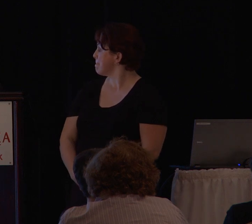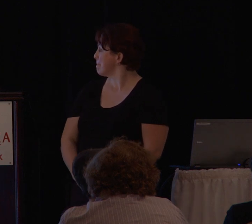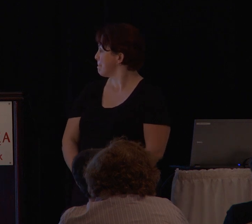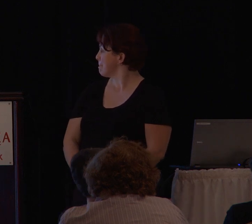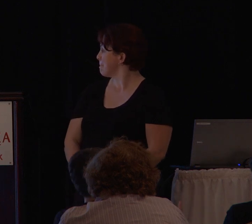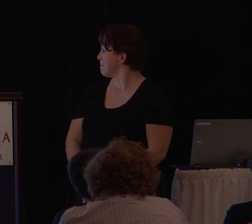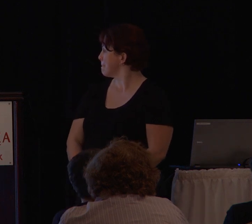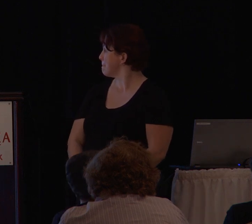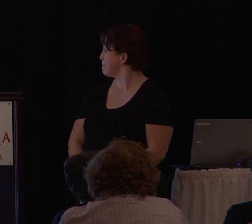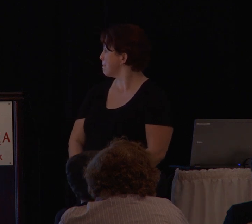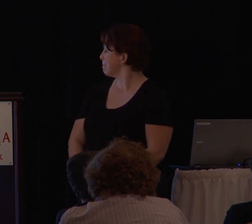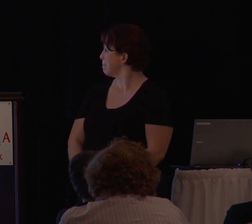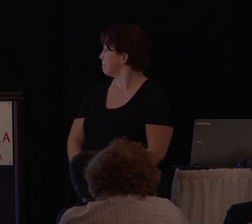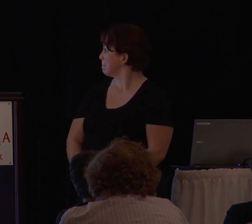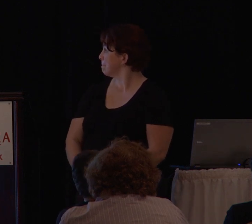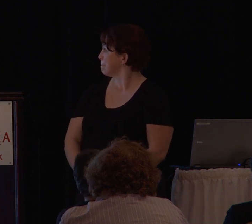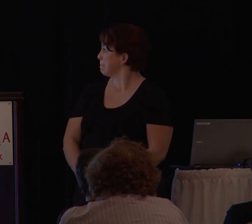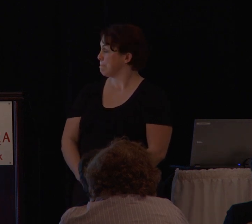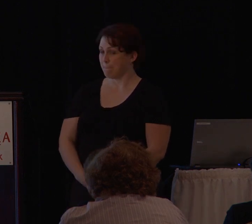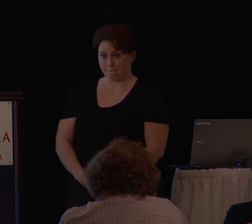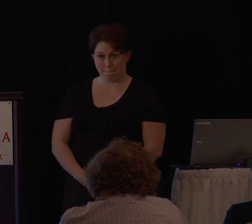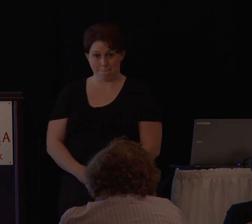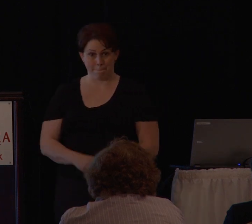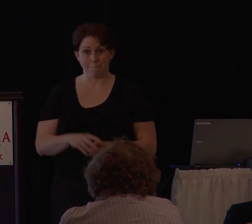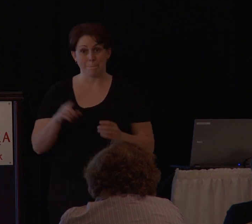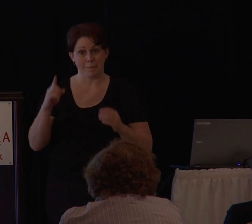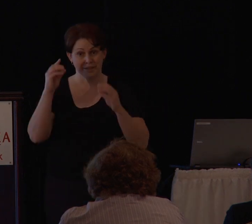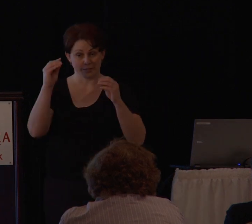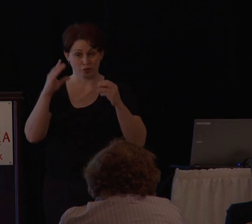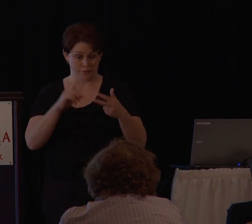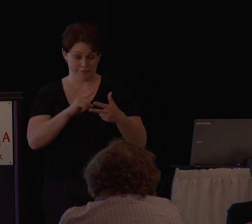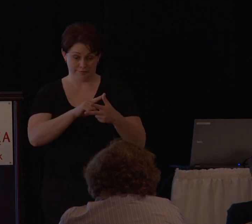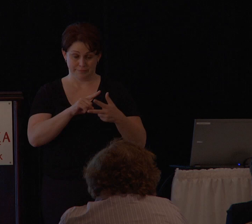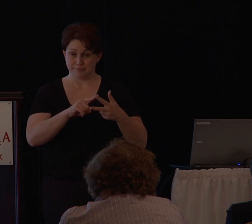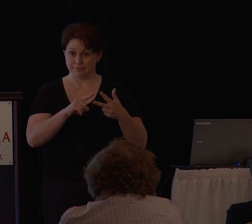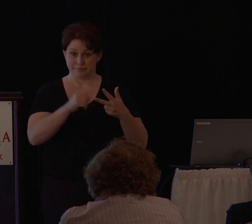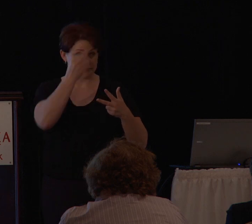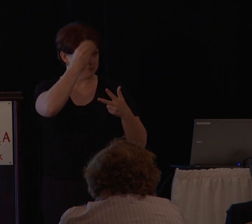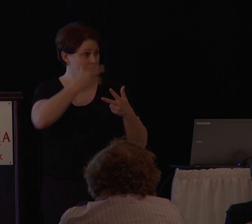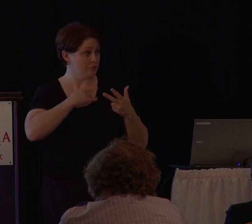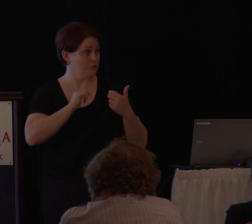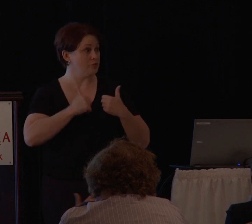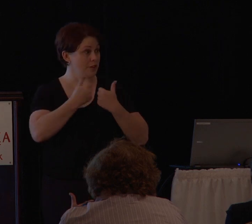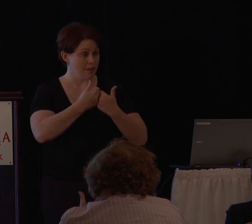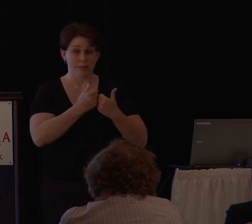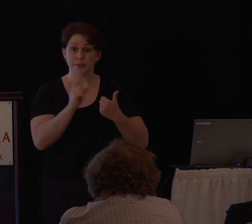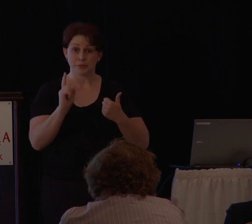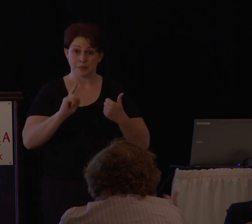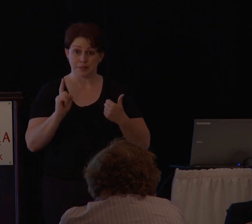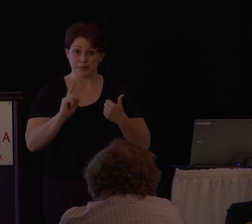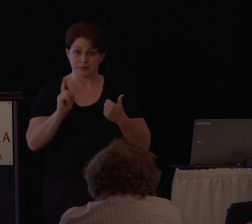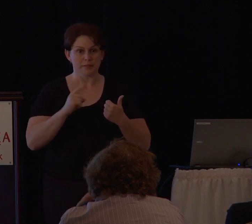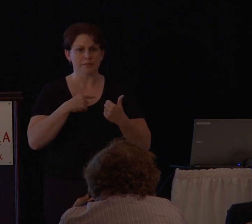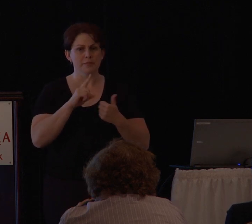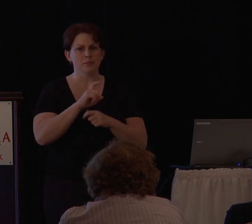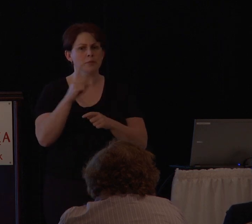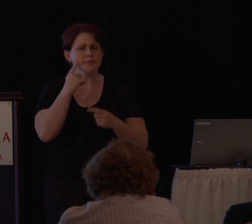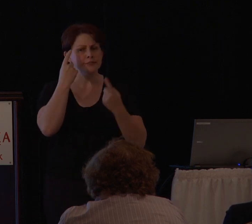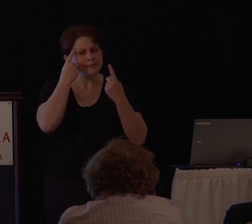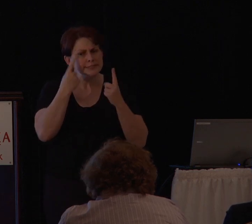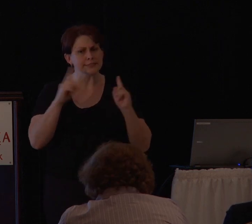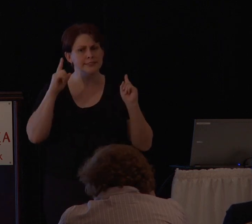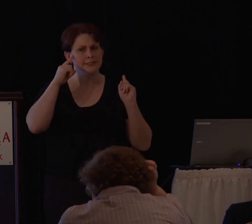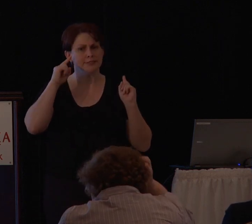So we asked teachers, well, those are all of the challenges that you're facing, but what can we do? What's working for you